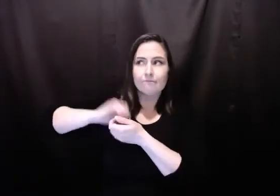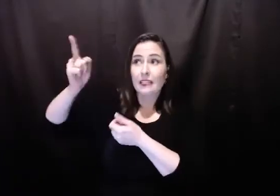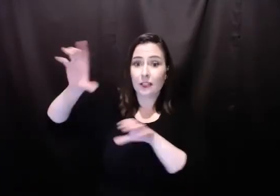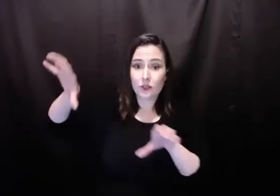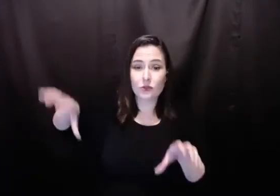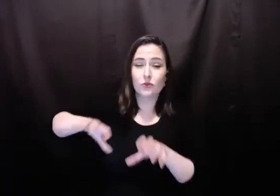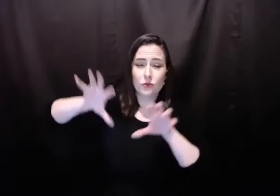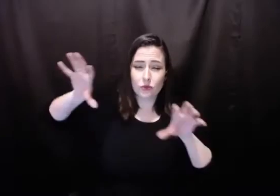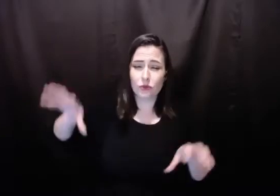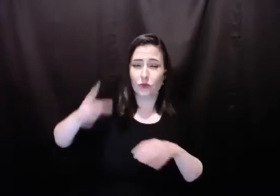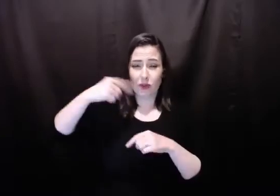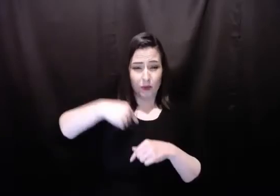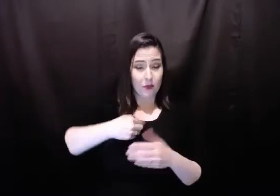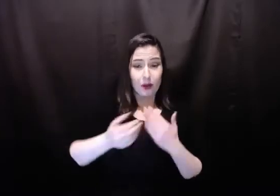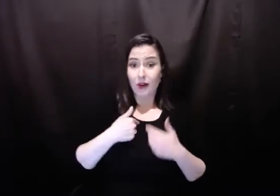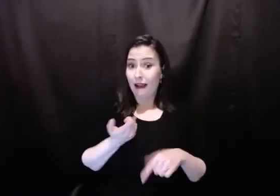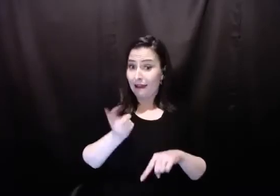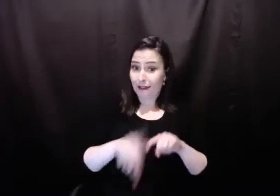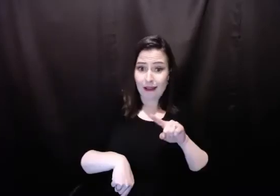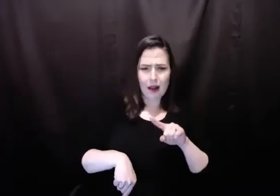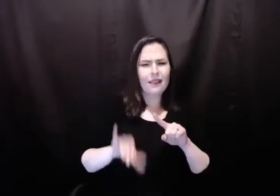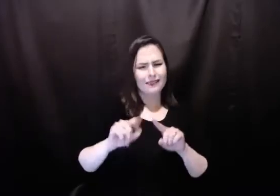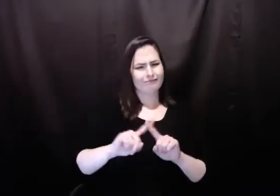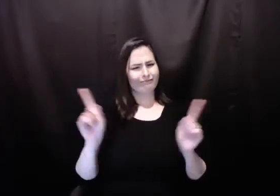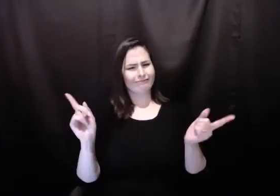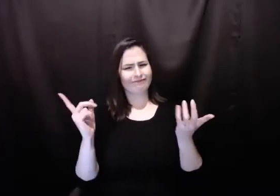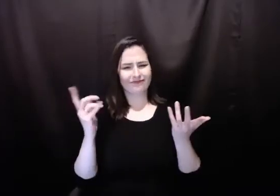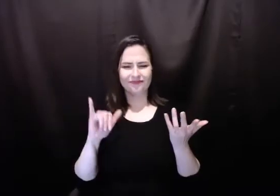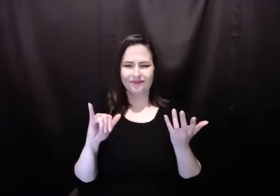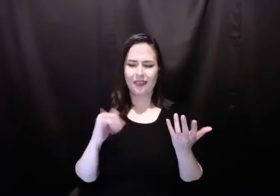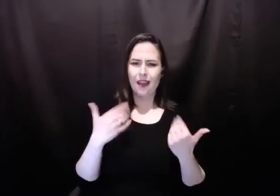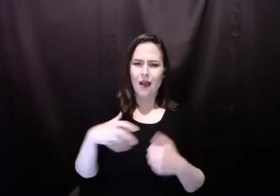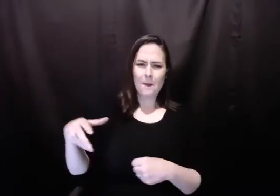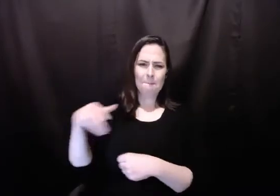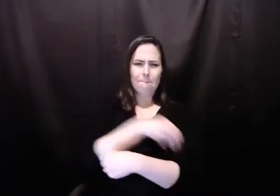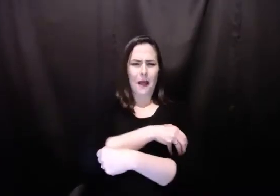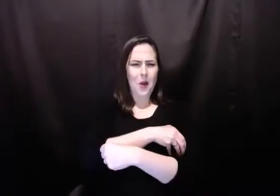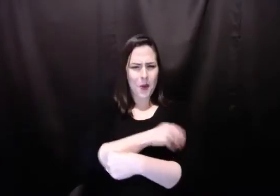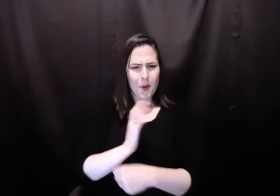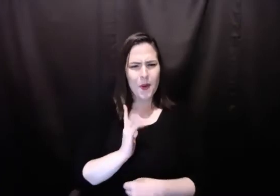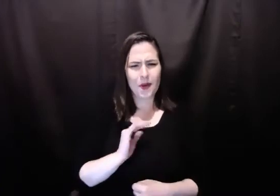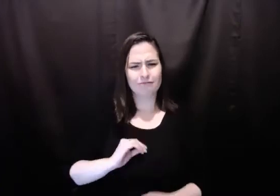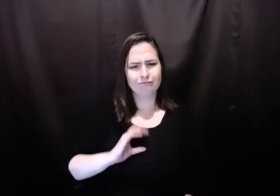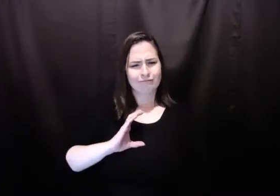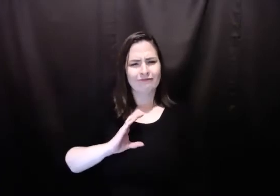That's energizing. I'll tell you what I used to tell 17-year-olds when they would tell me they were in love. I would say,